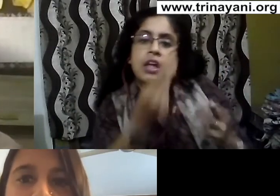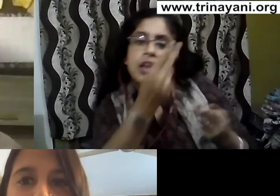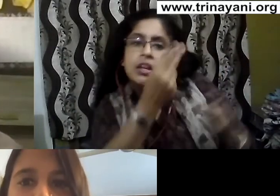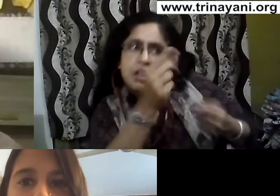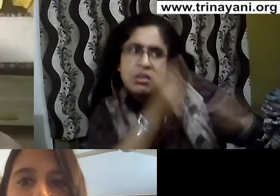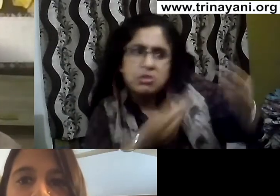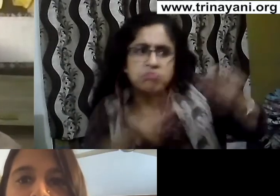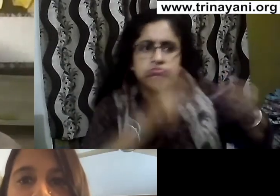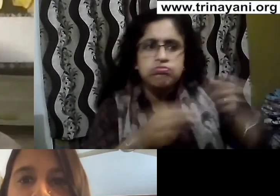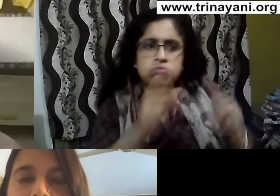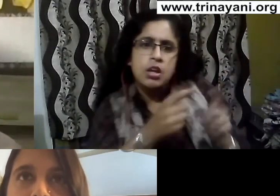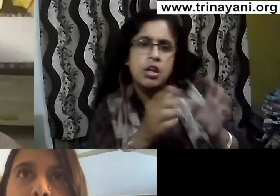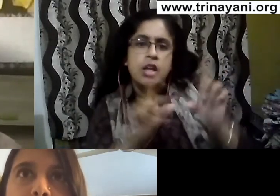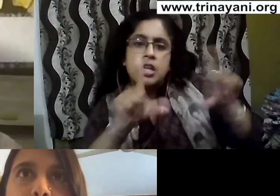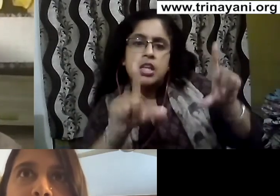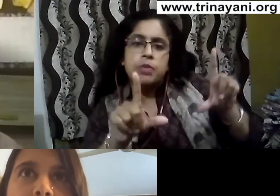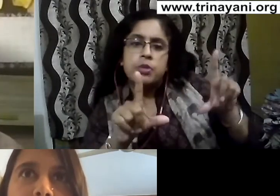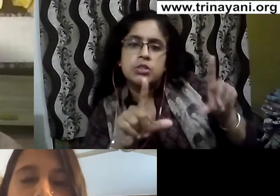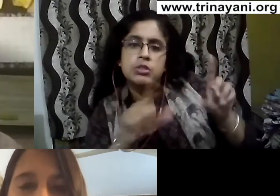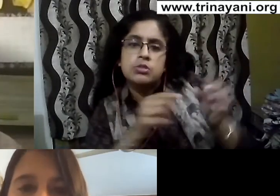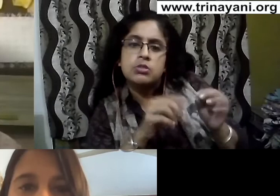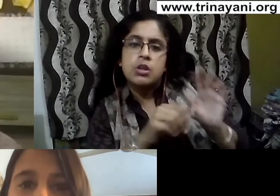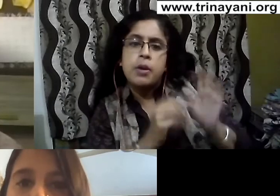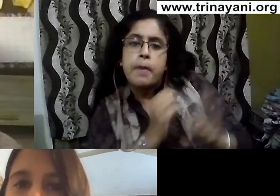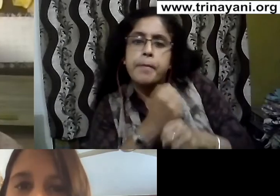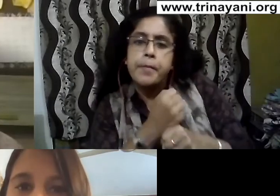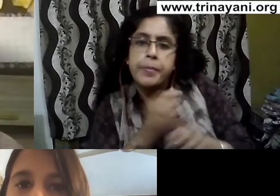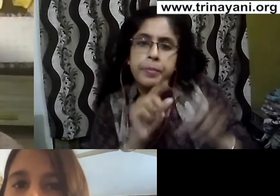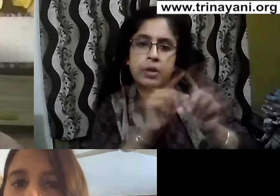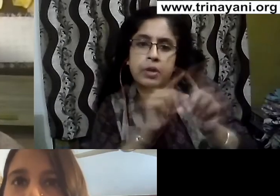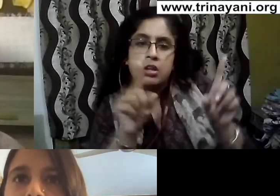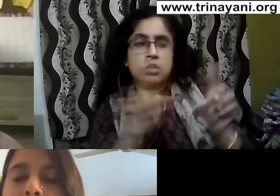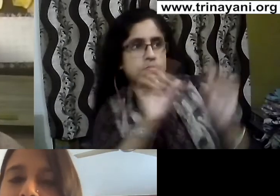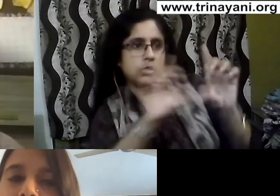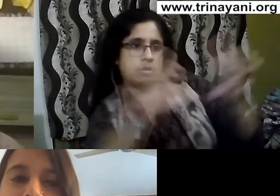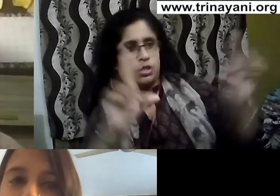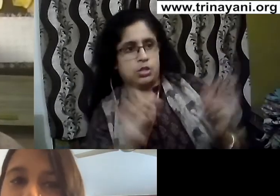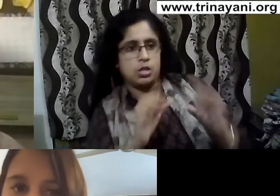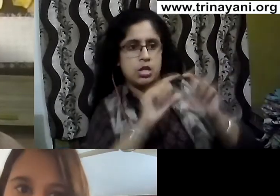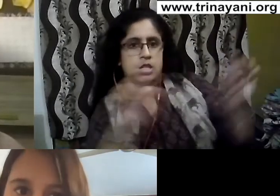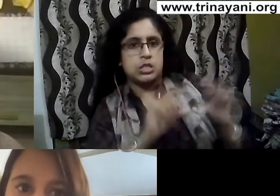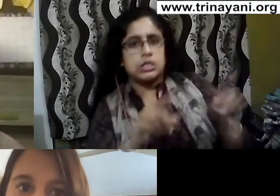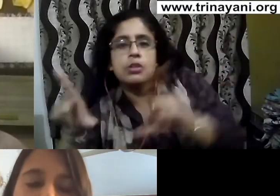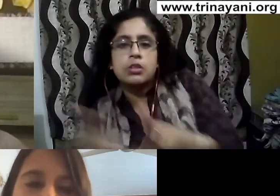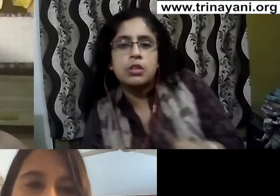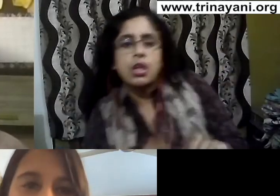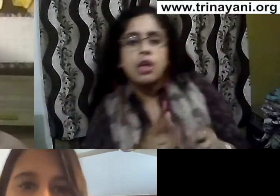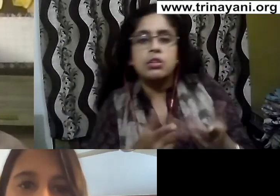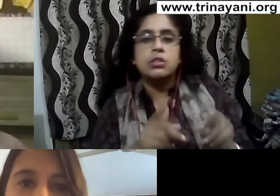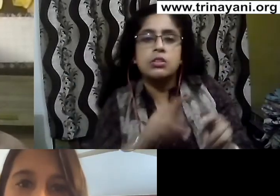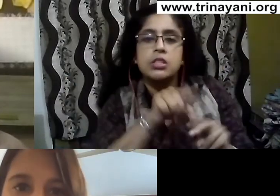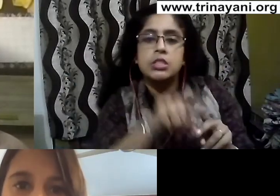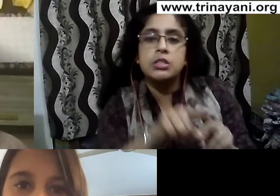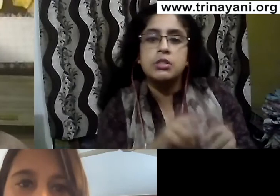When the image is just going to make your content look better, there's no meaning behind that image. The second